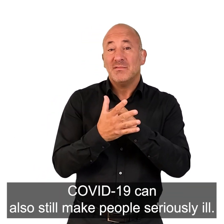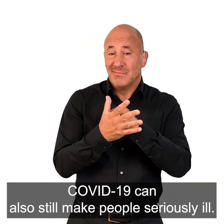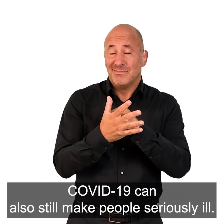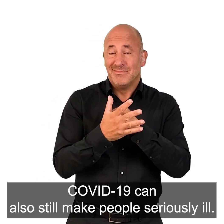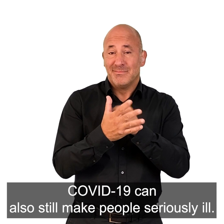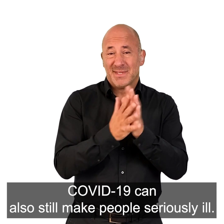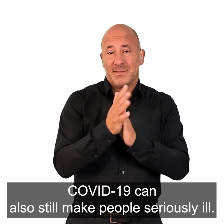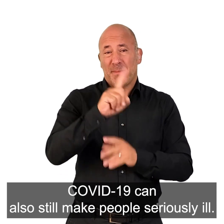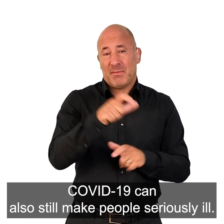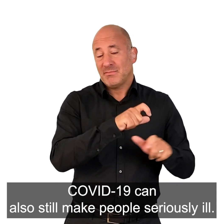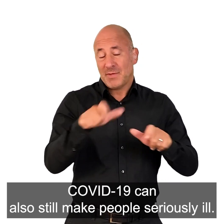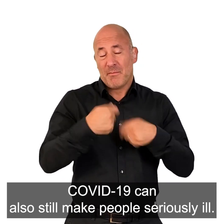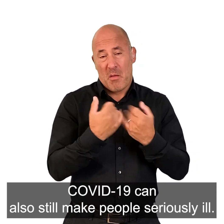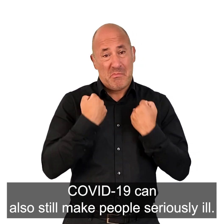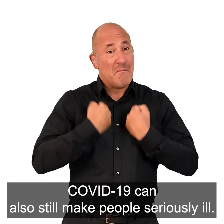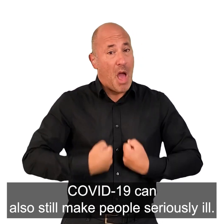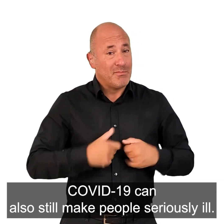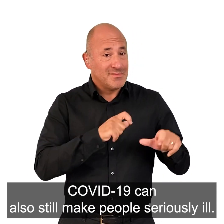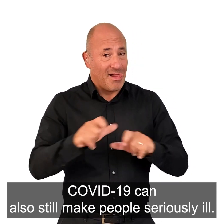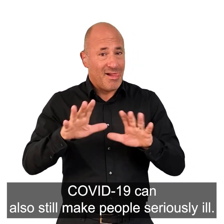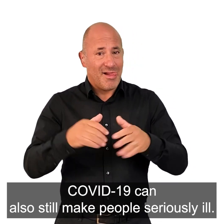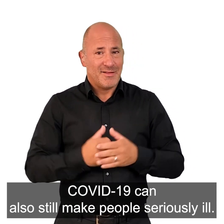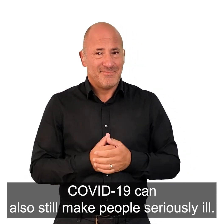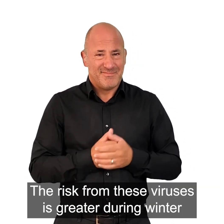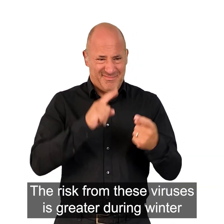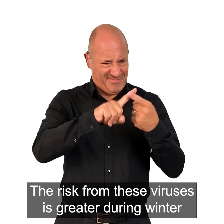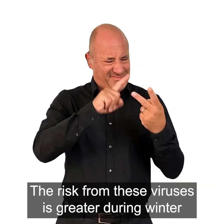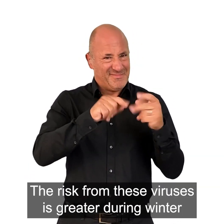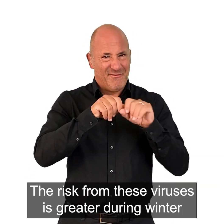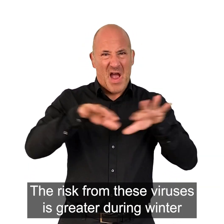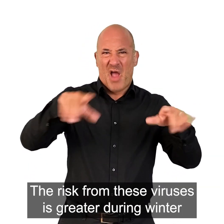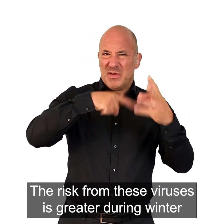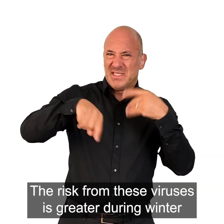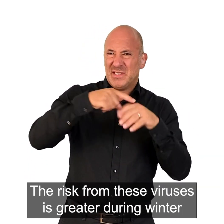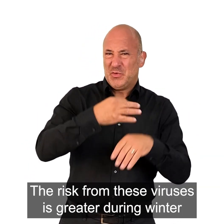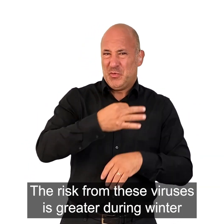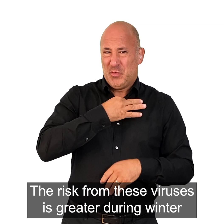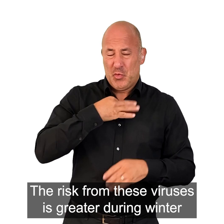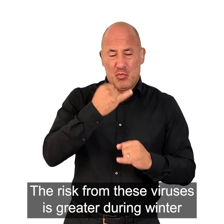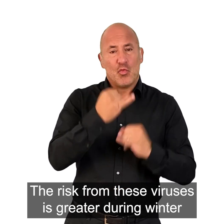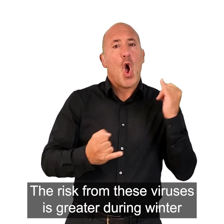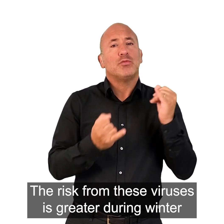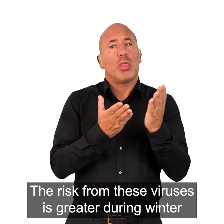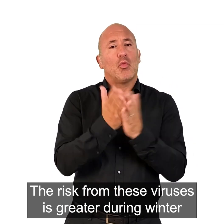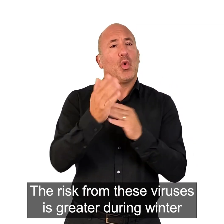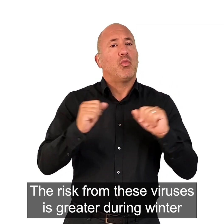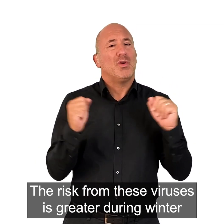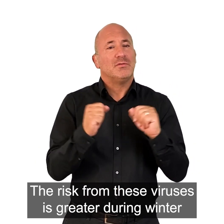COVID-19 can also still make people seriously ill. The risk from these viruses is greater during